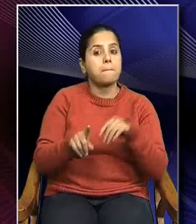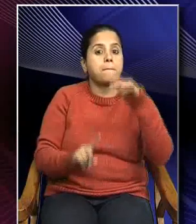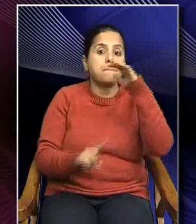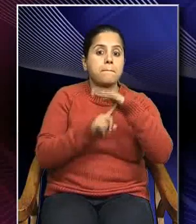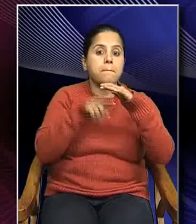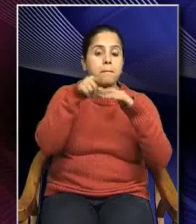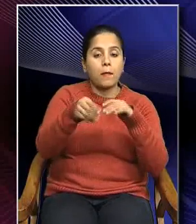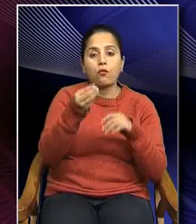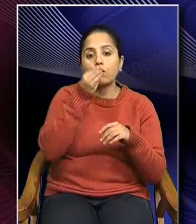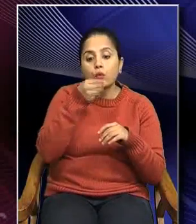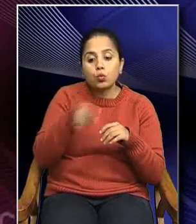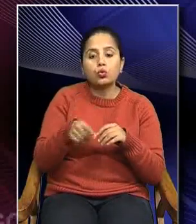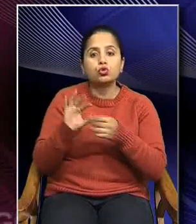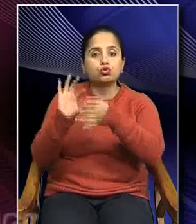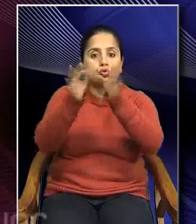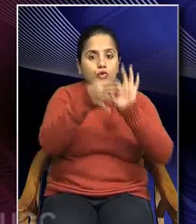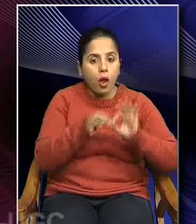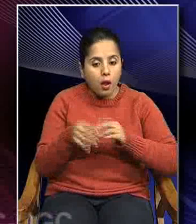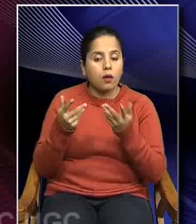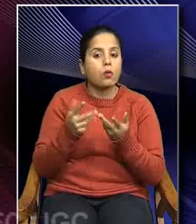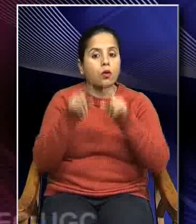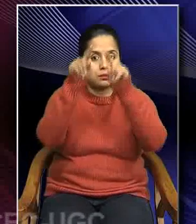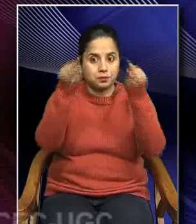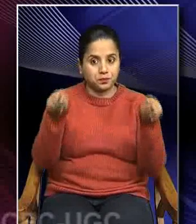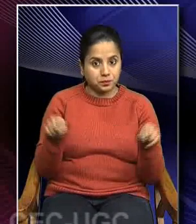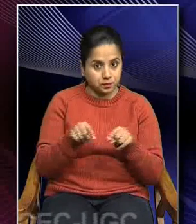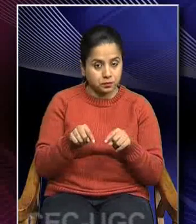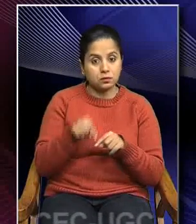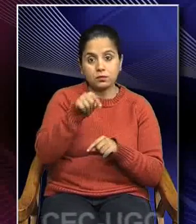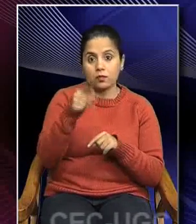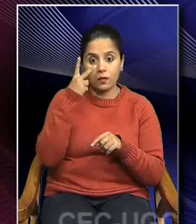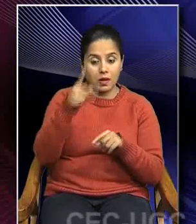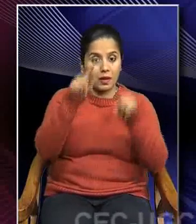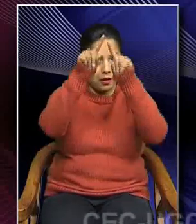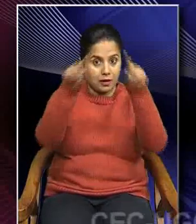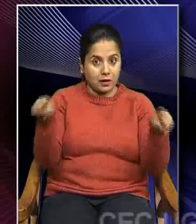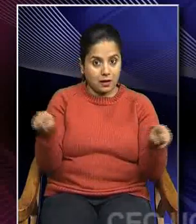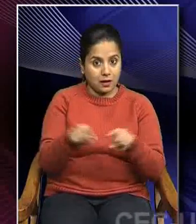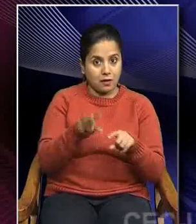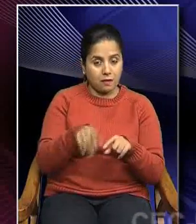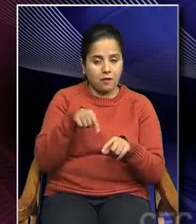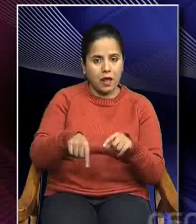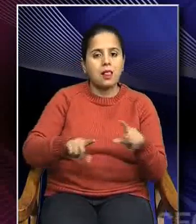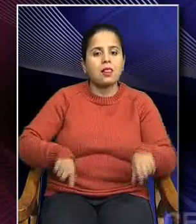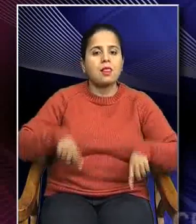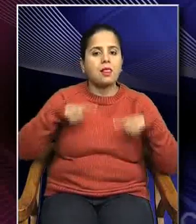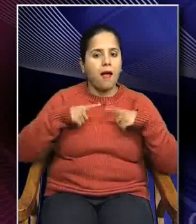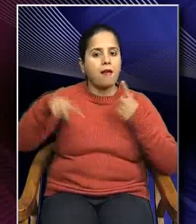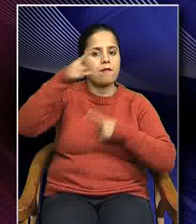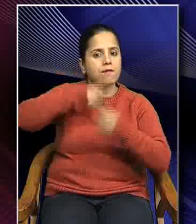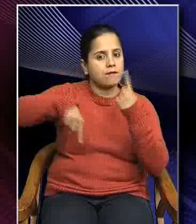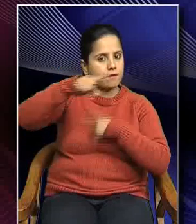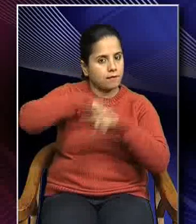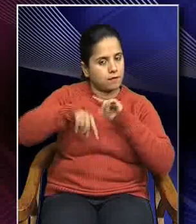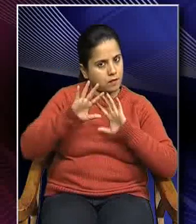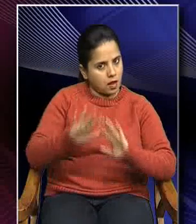food chain. Now, this is how the cycle of life is